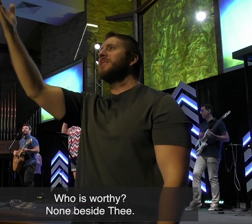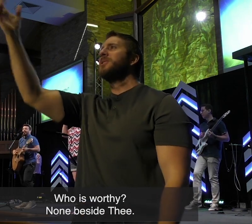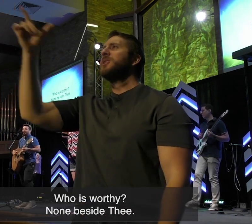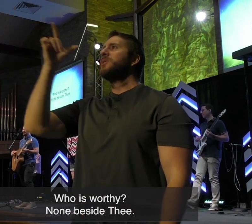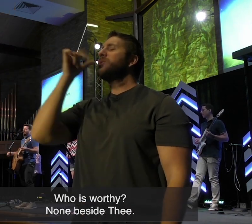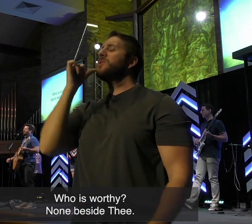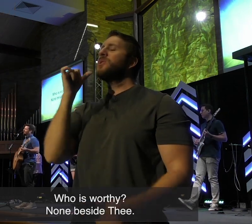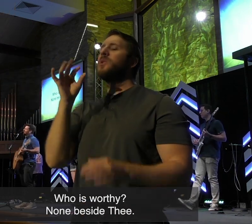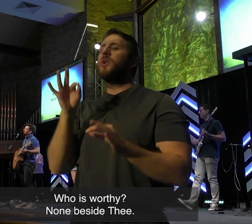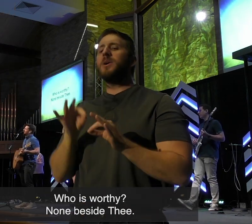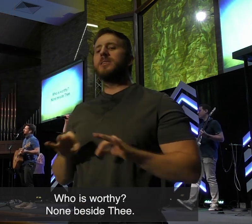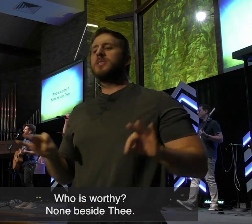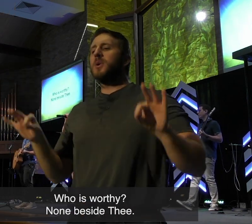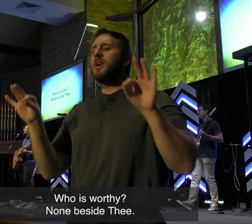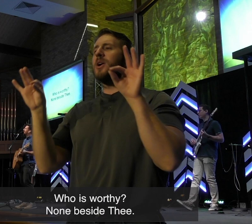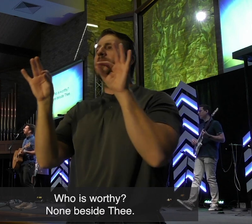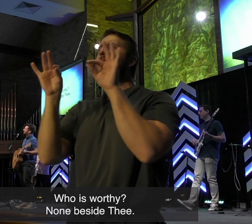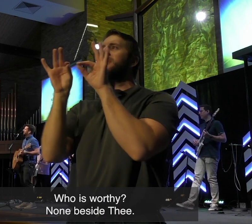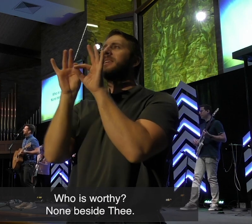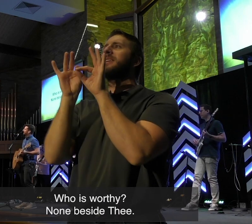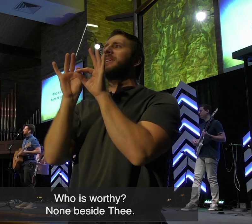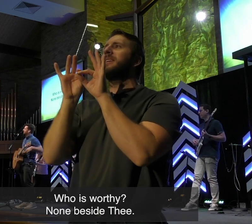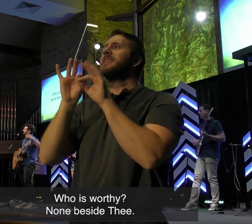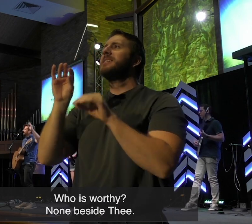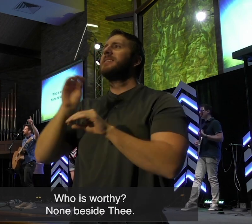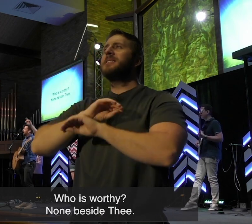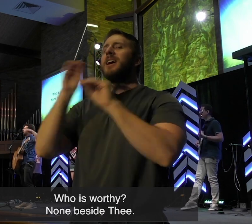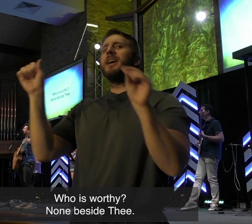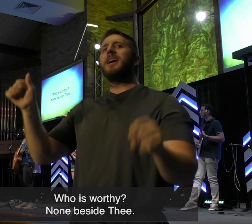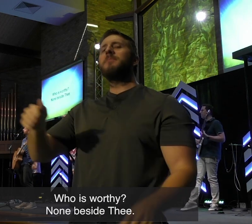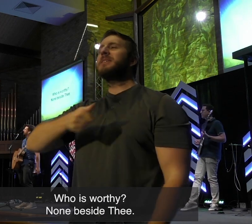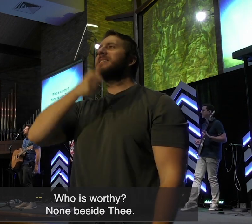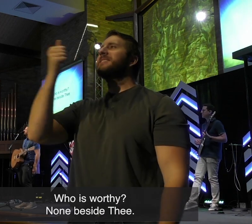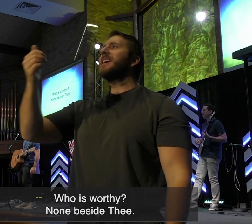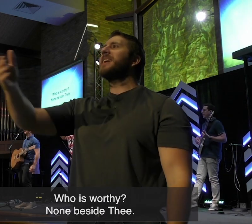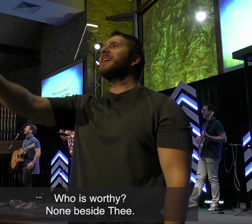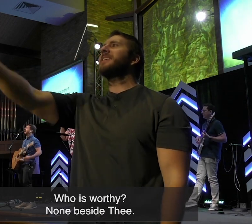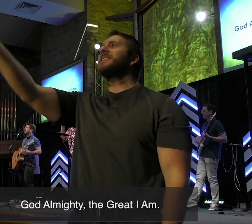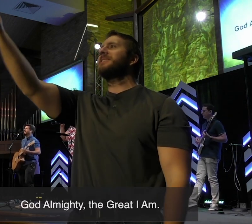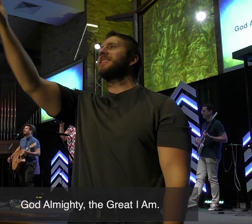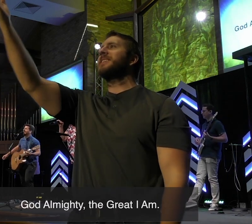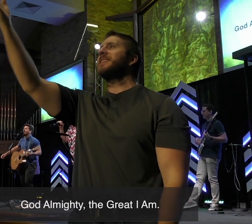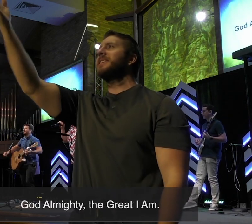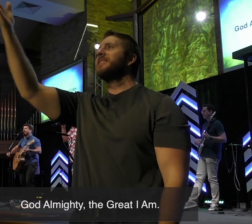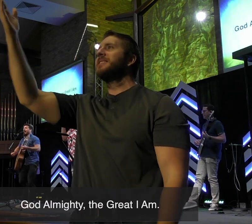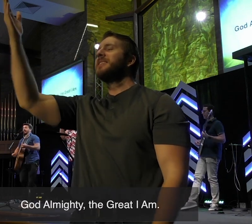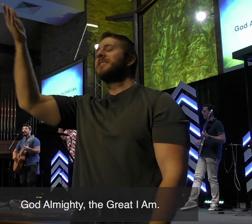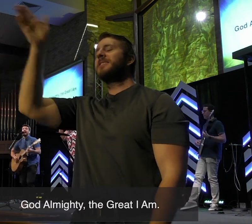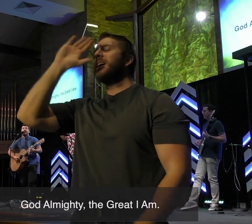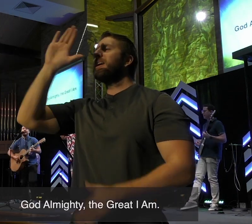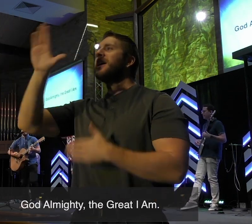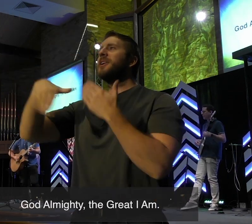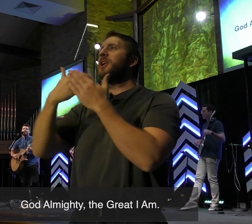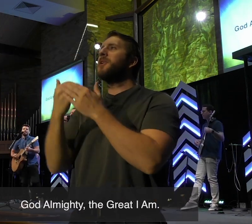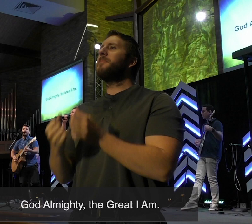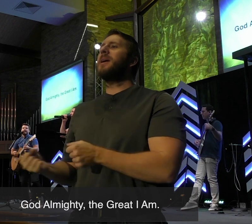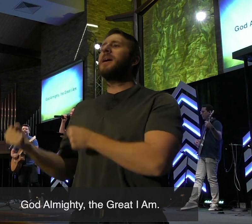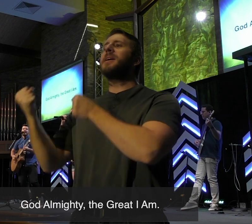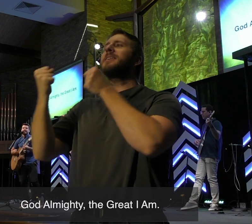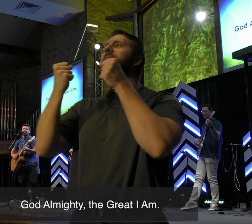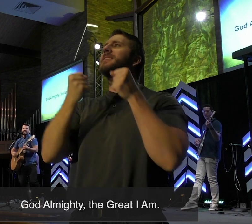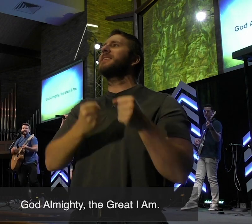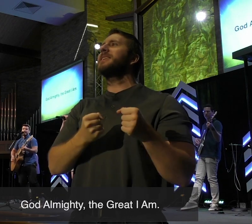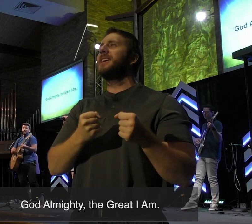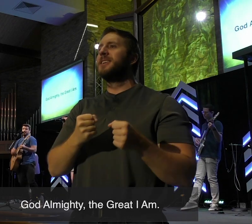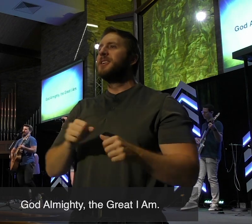am. Who is worthy? None beside thee. God.